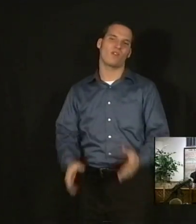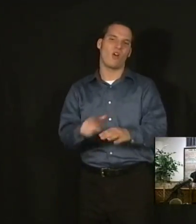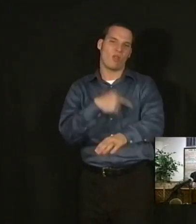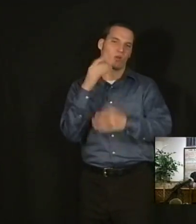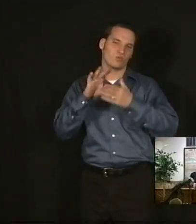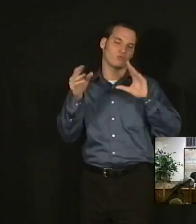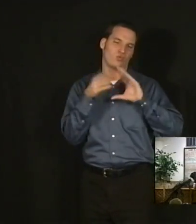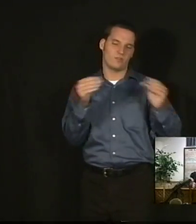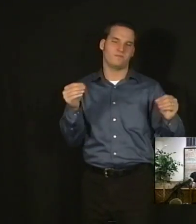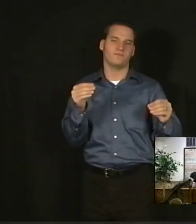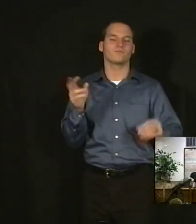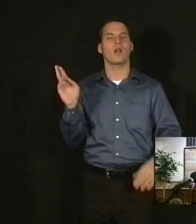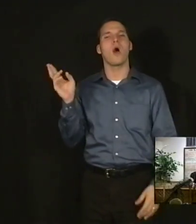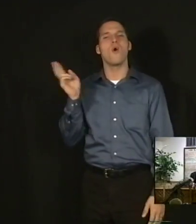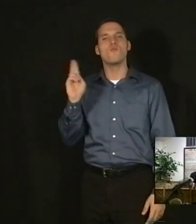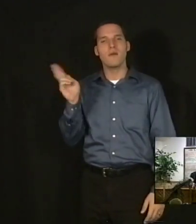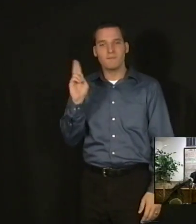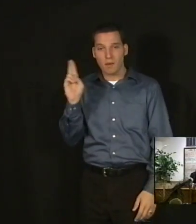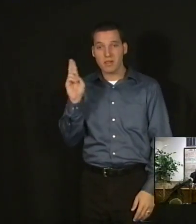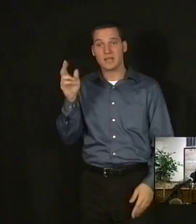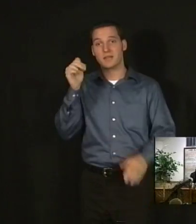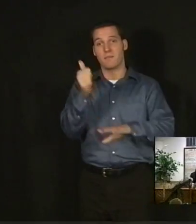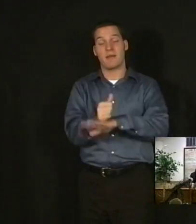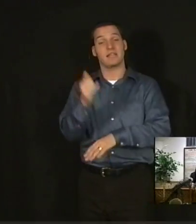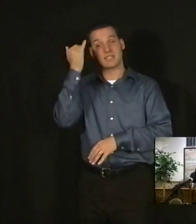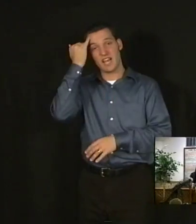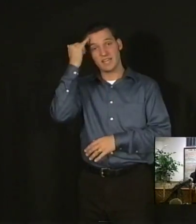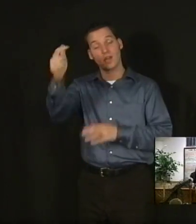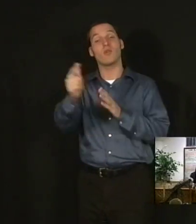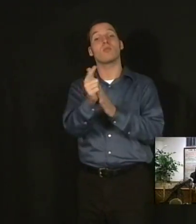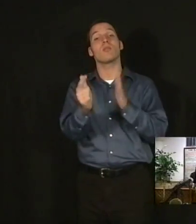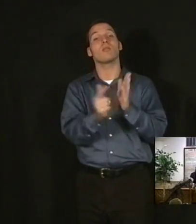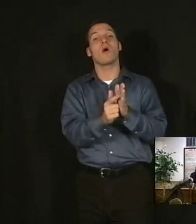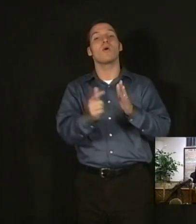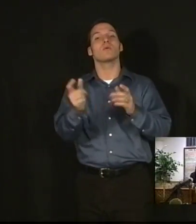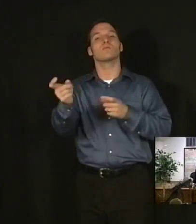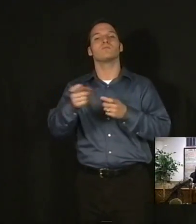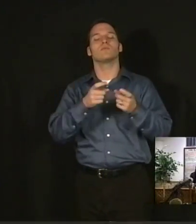Long story on that. A republic, though, is based on the idea that the law is supreme.